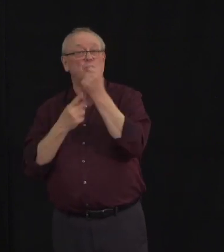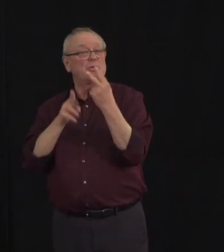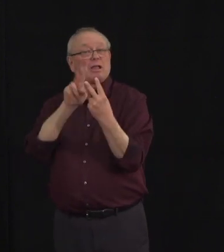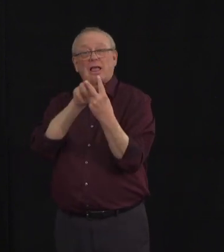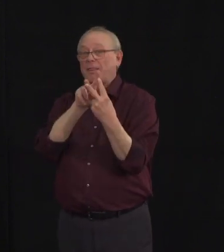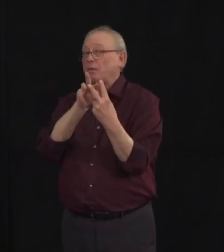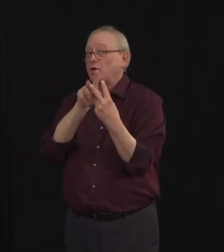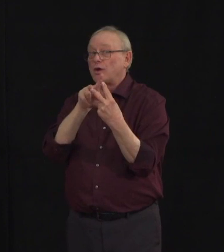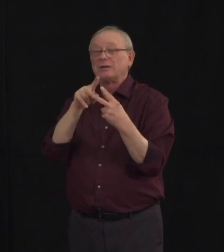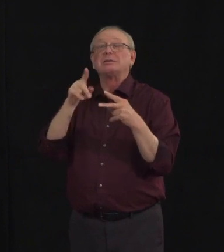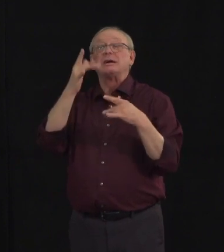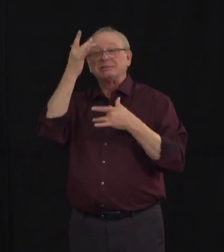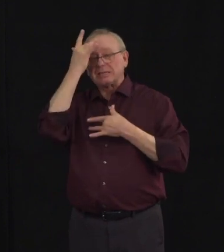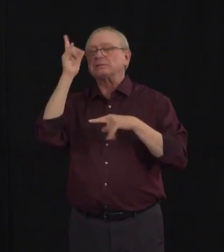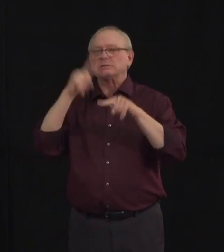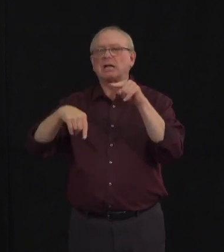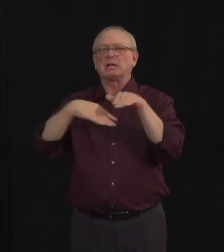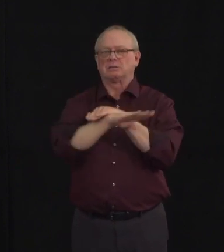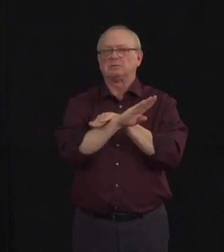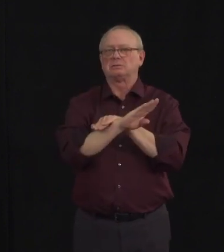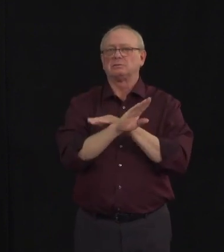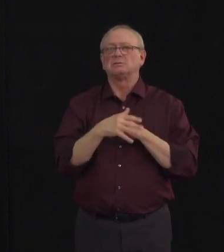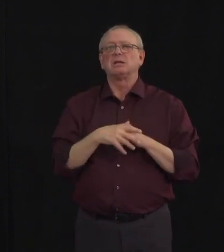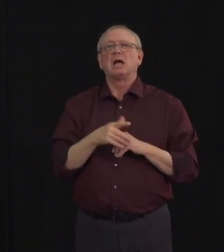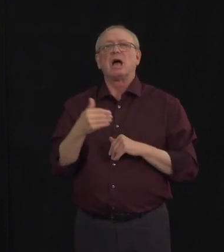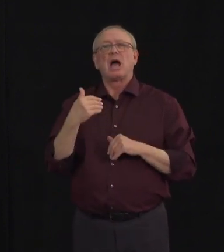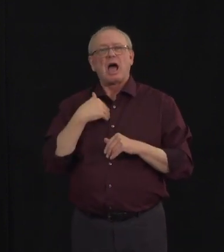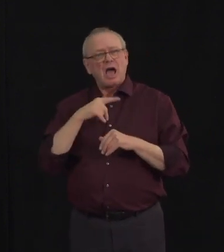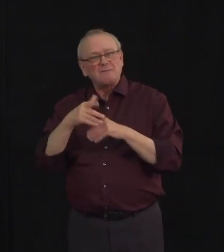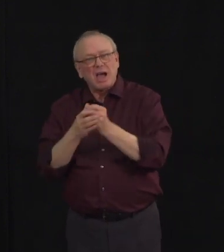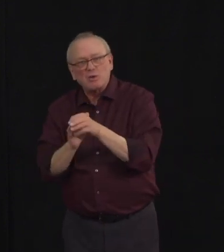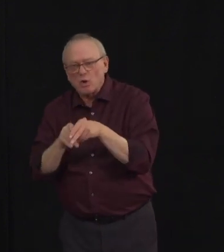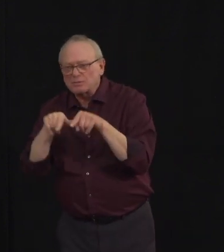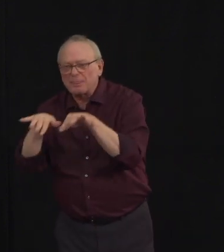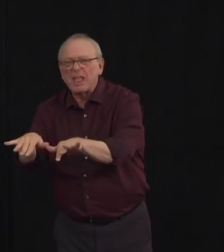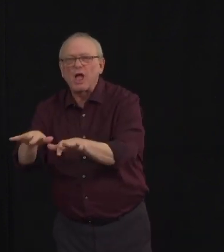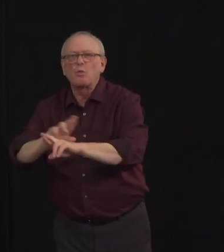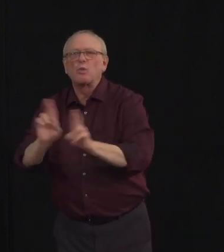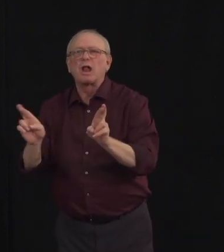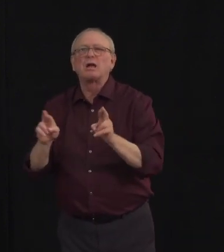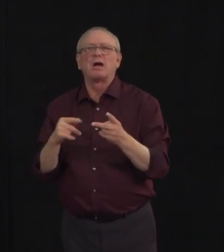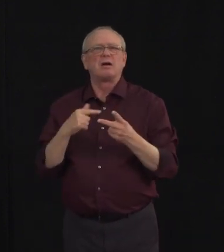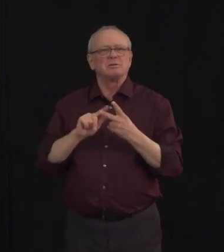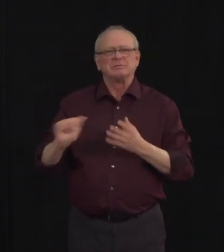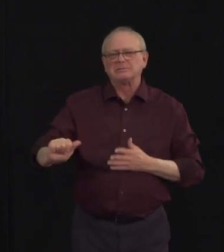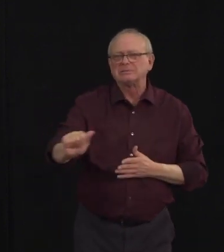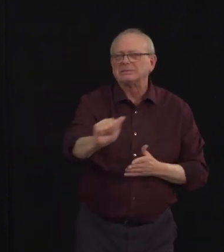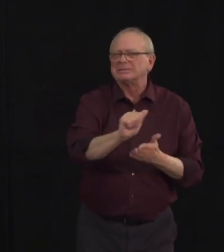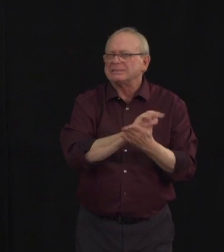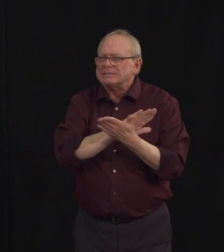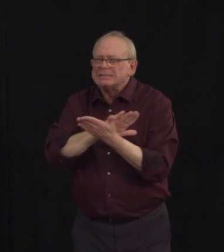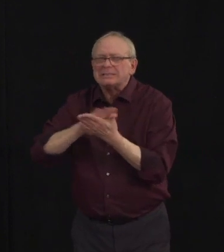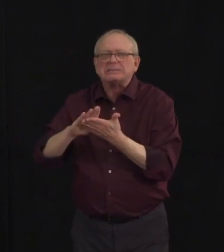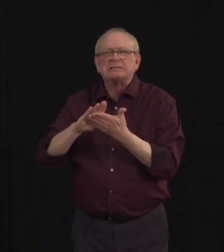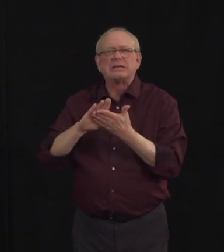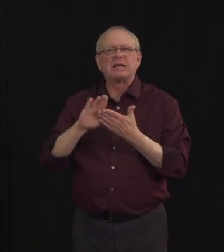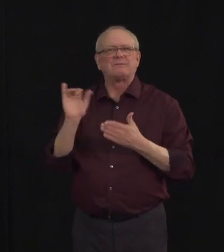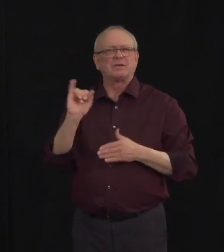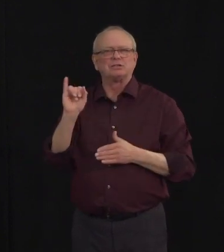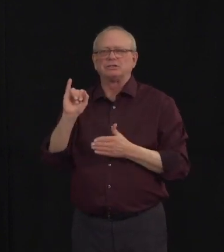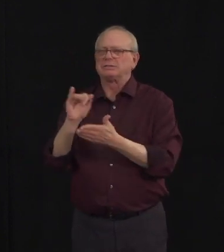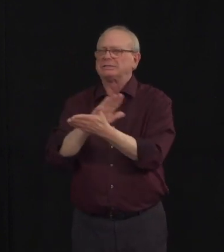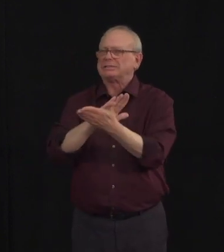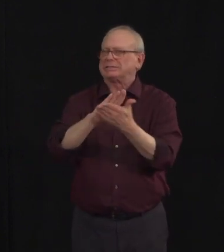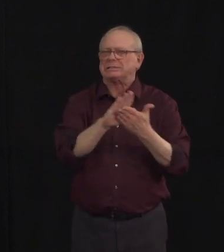sure that there's regular hand washing, disinfecting of surfaces, and we'll be releasing later this week additional guidance on